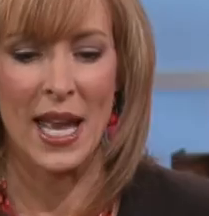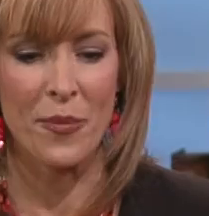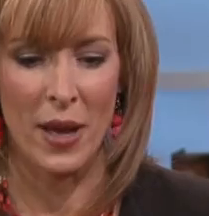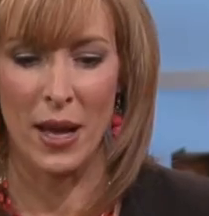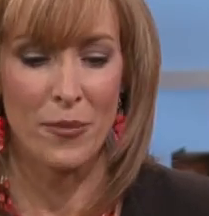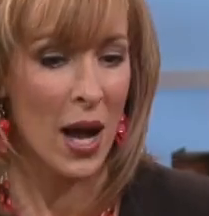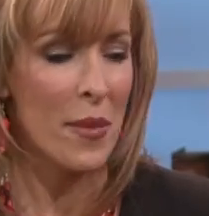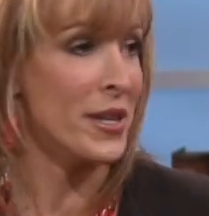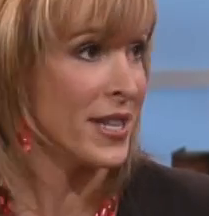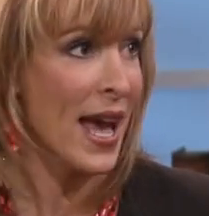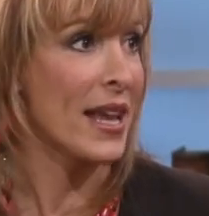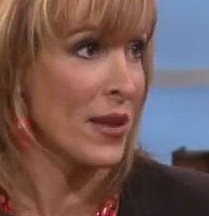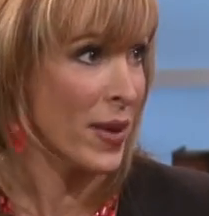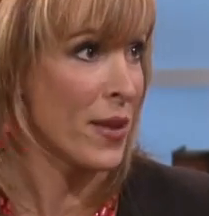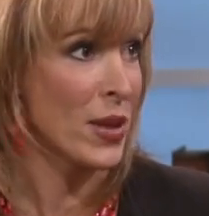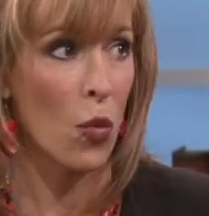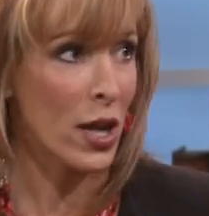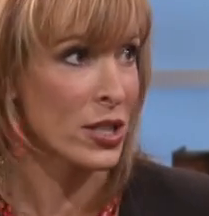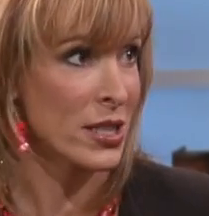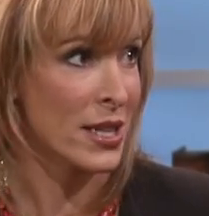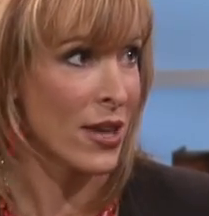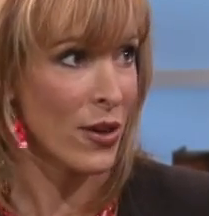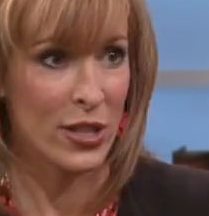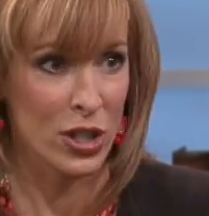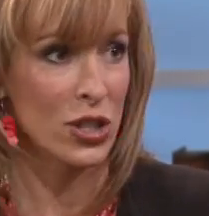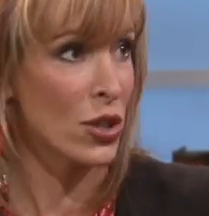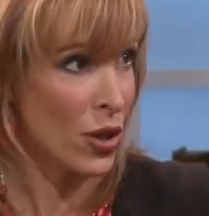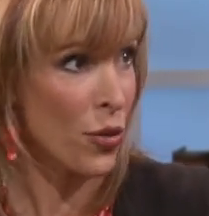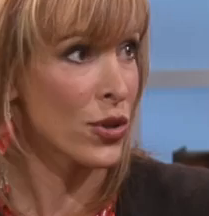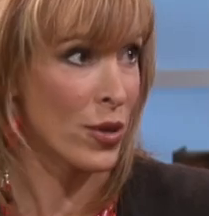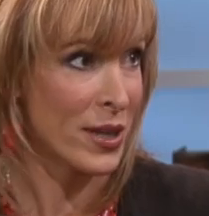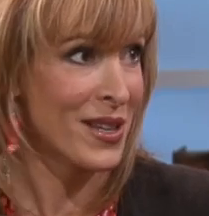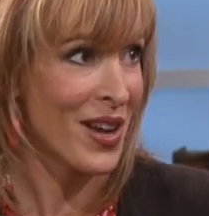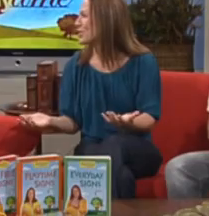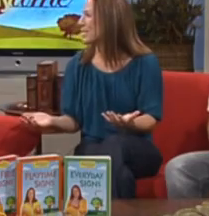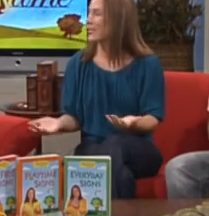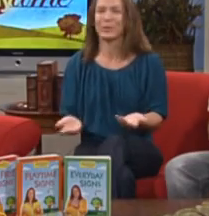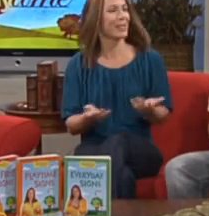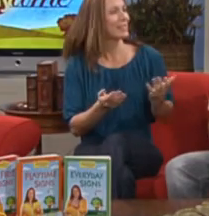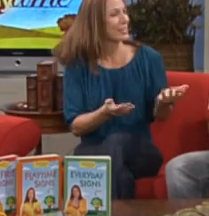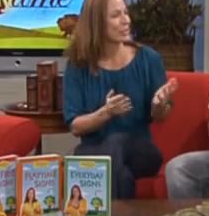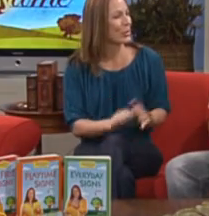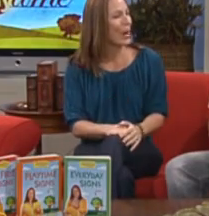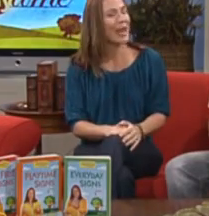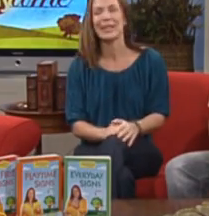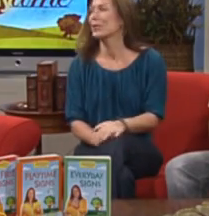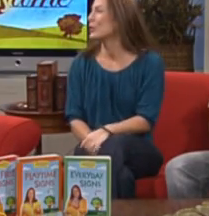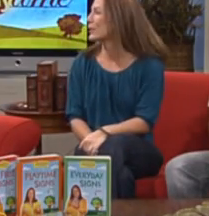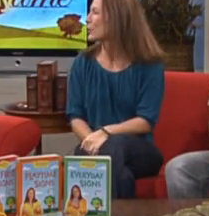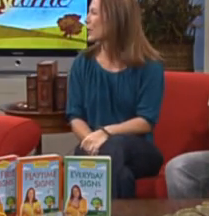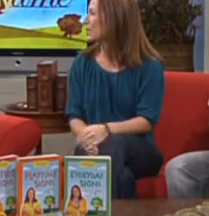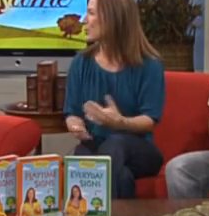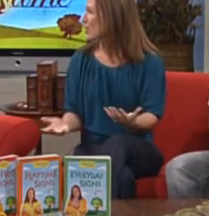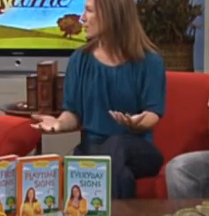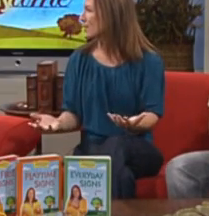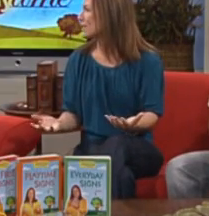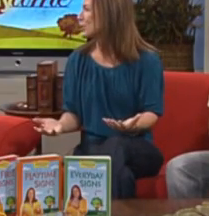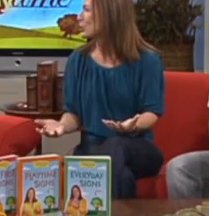tape. Mom and dad and baby watch this together. You have to watch it together because it doesn't do you any good if your kid knows all the signs and you